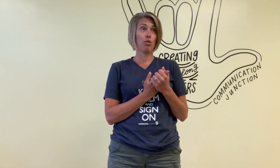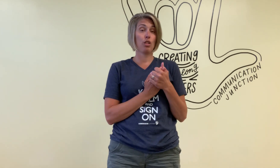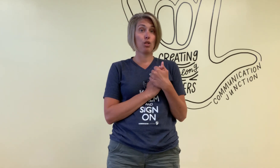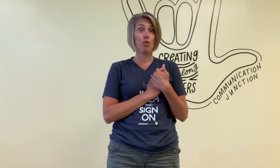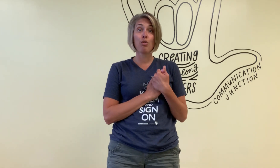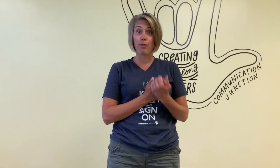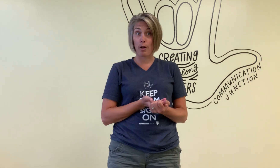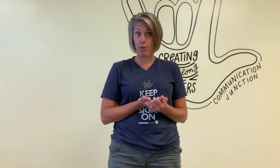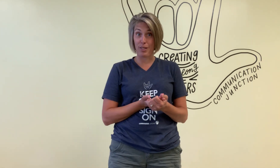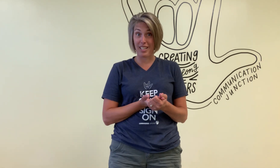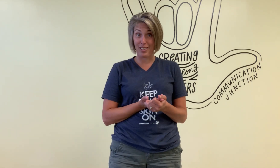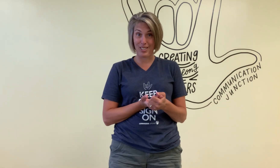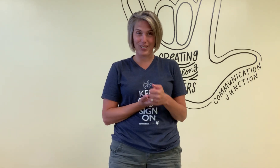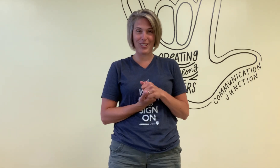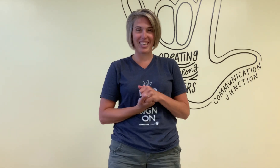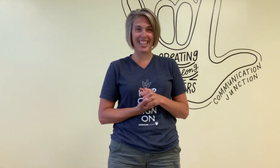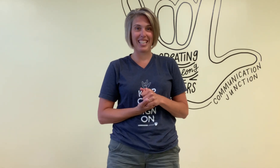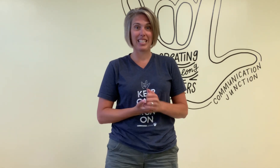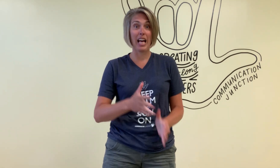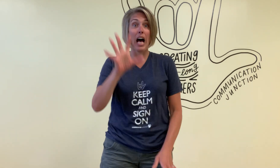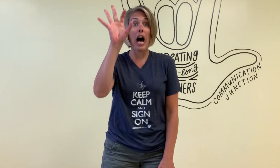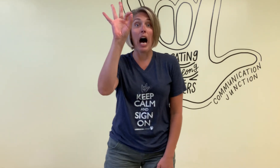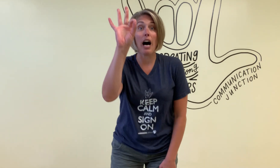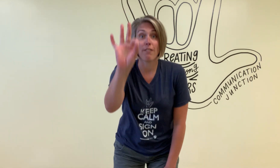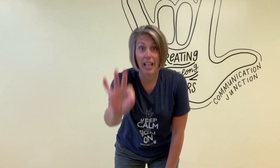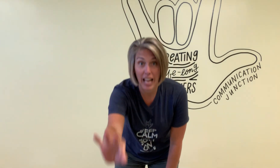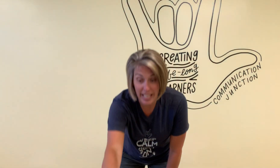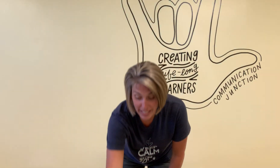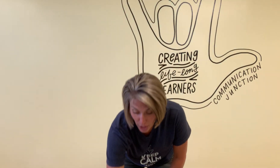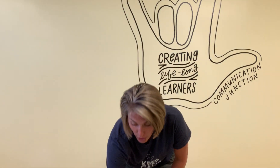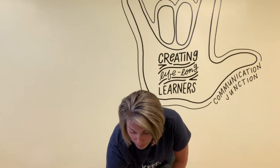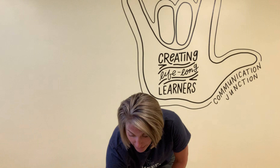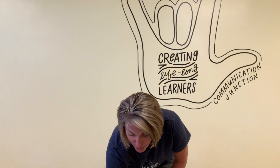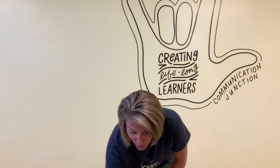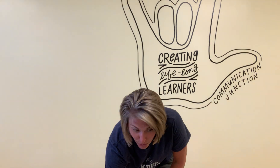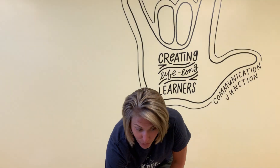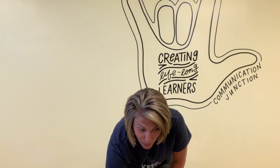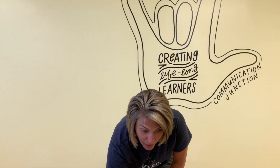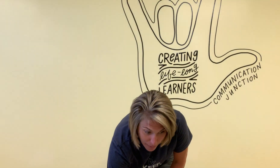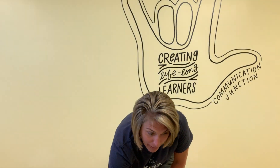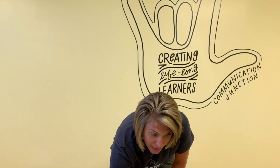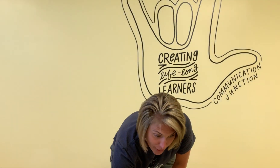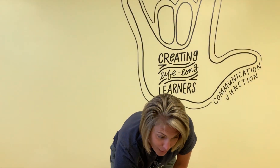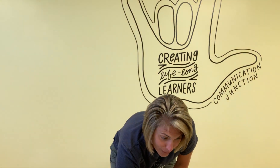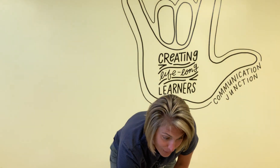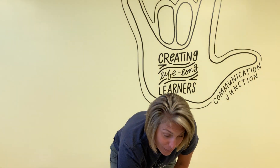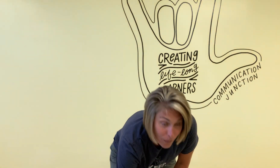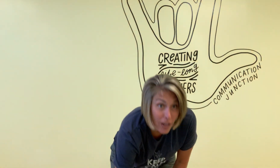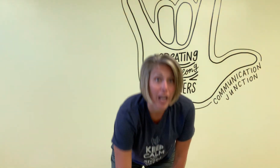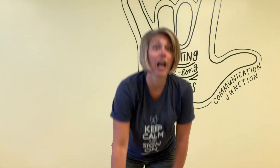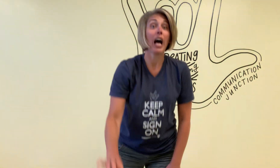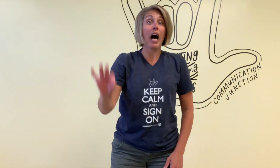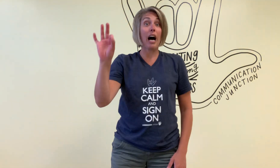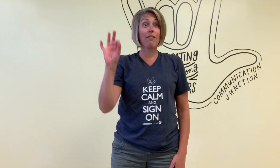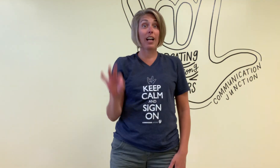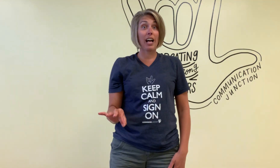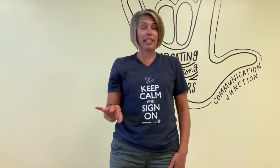the tune, The Farmer in the Dell. So it goes like this. A fly is on my toe, on my toe. A fly, that's